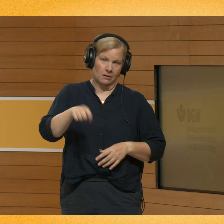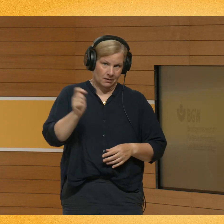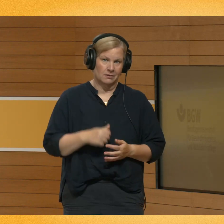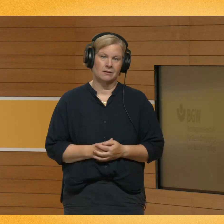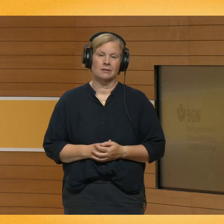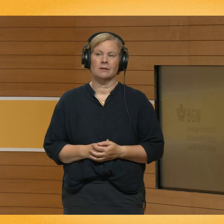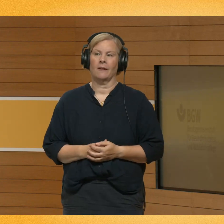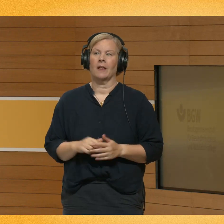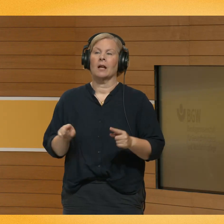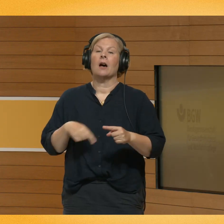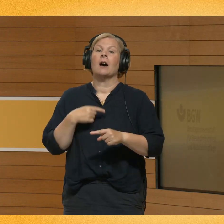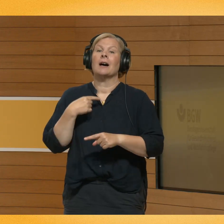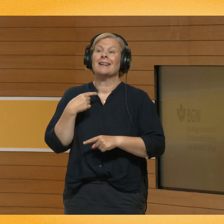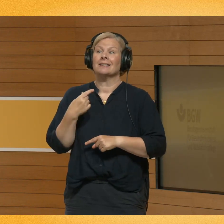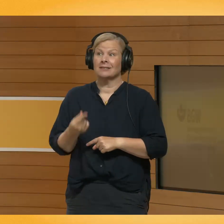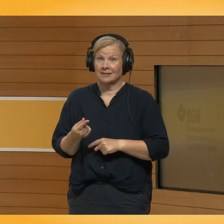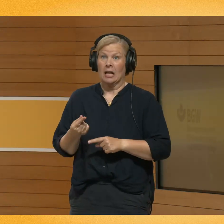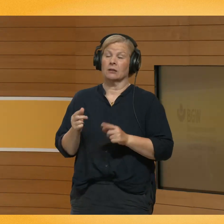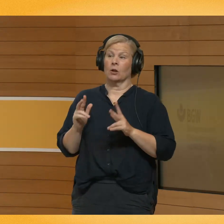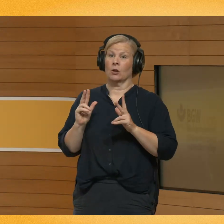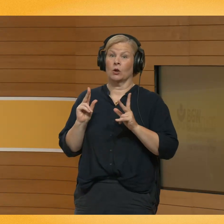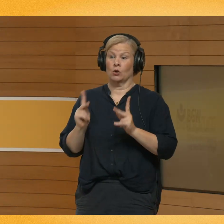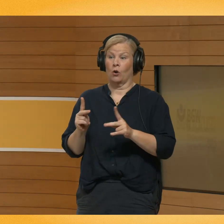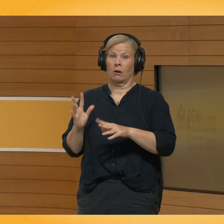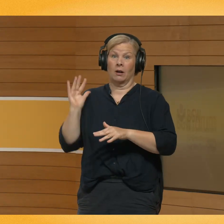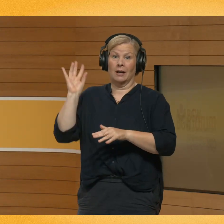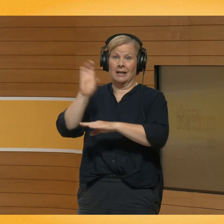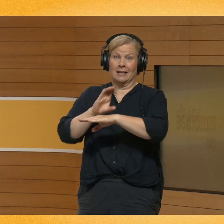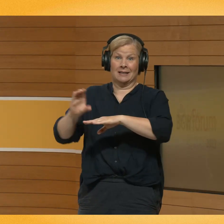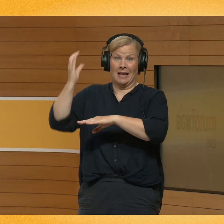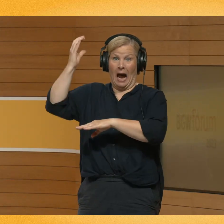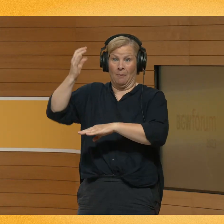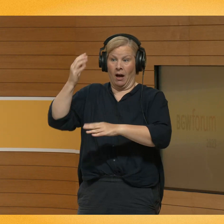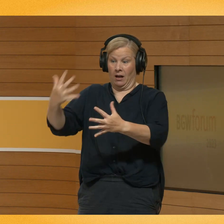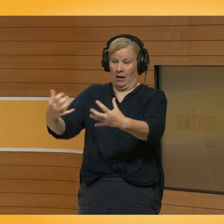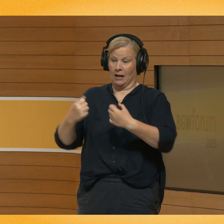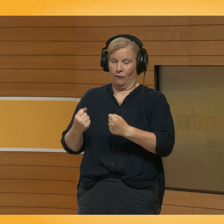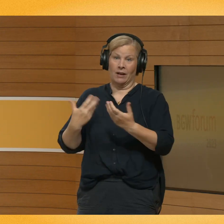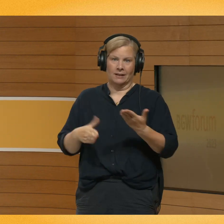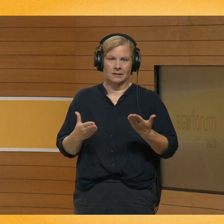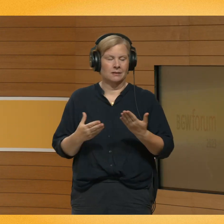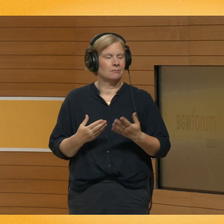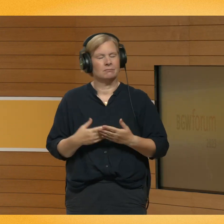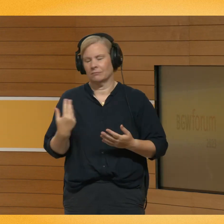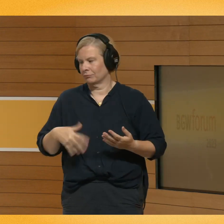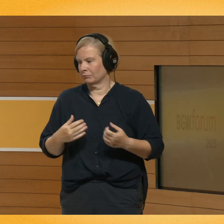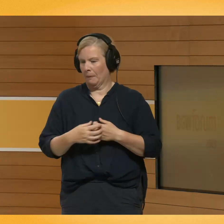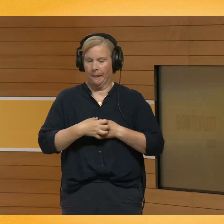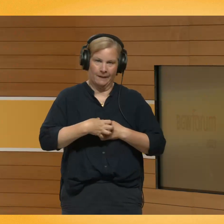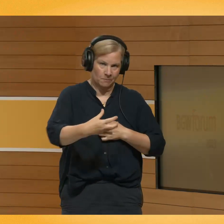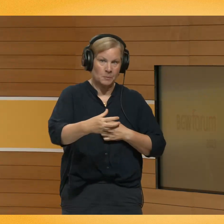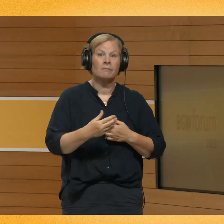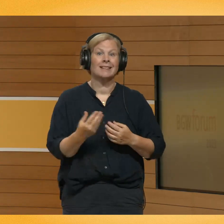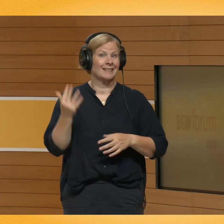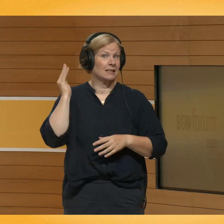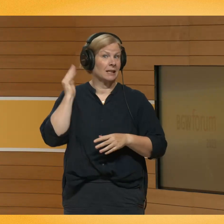the initial duration was actually 4 years. So we asked the European Commission to have a no-cost